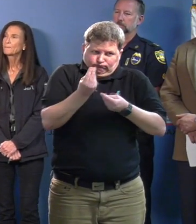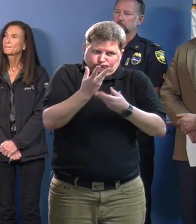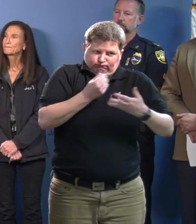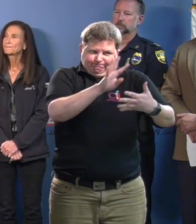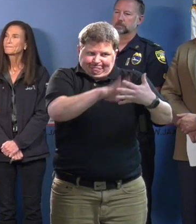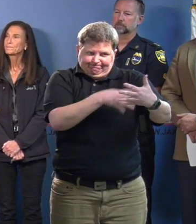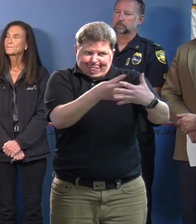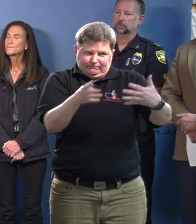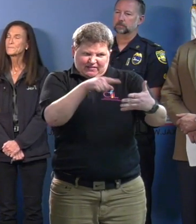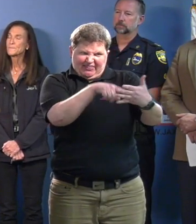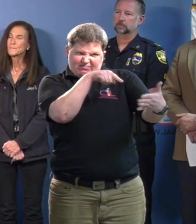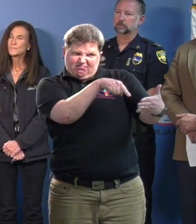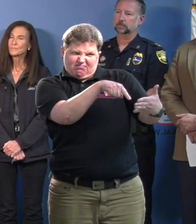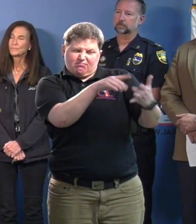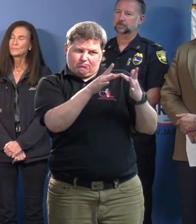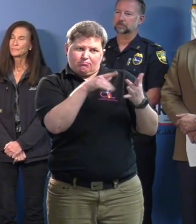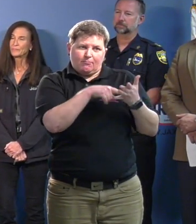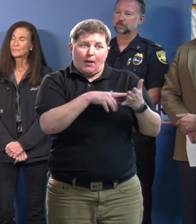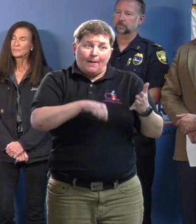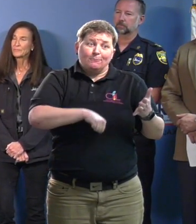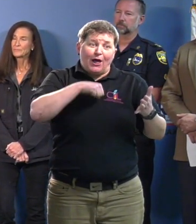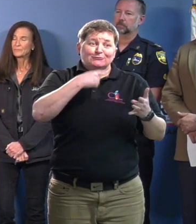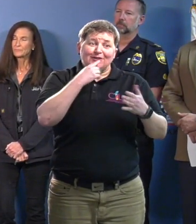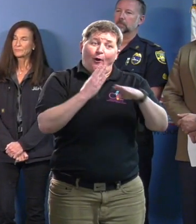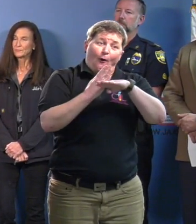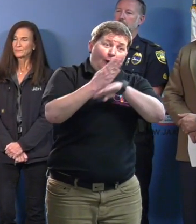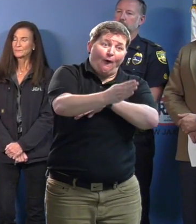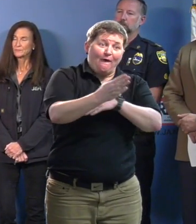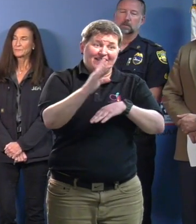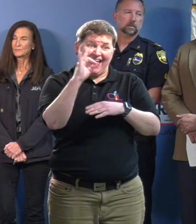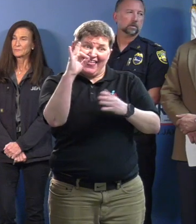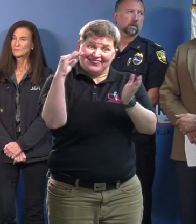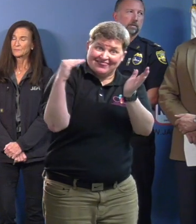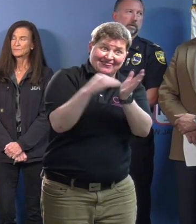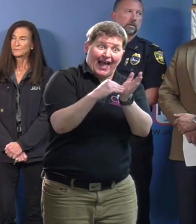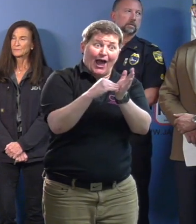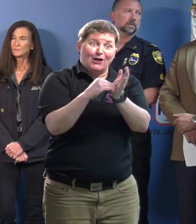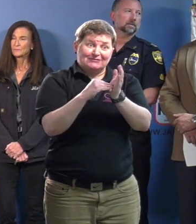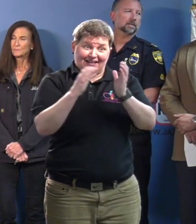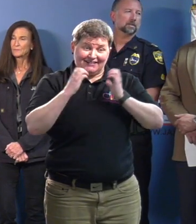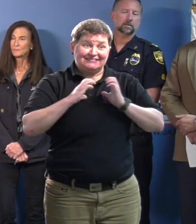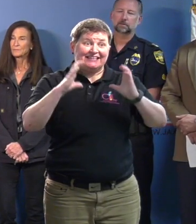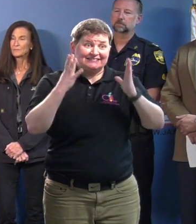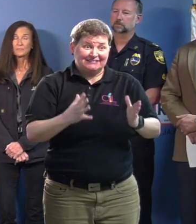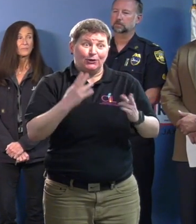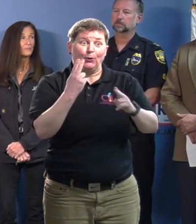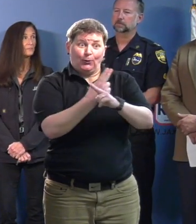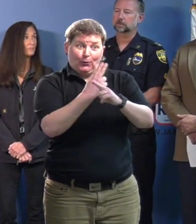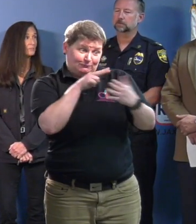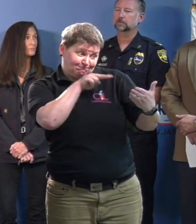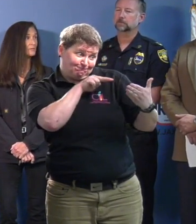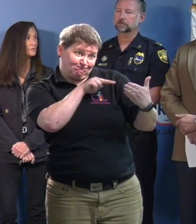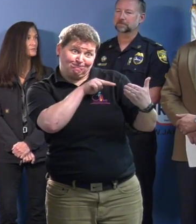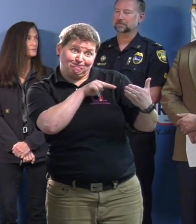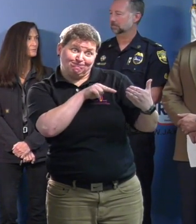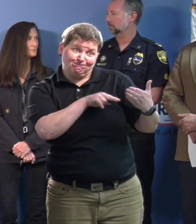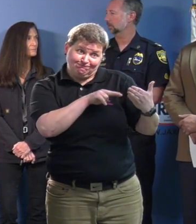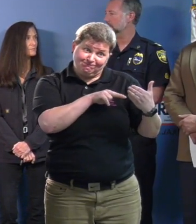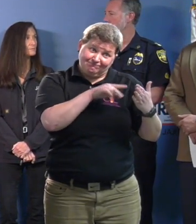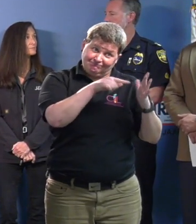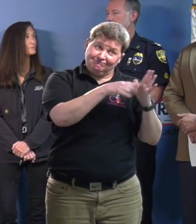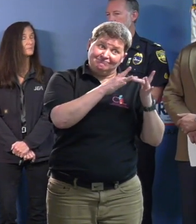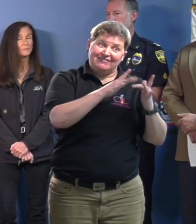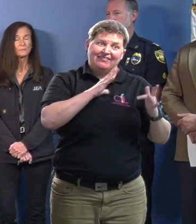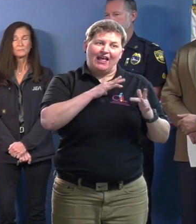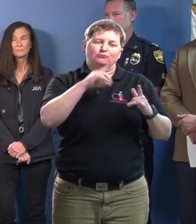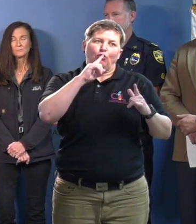than 108,000 citizens have utilized this important resource, and that is more than 3 times the traffic we had during Helene.